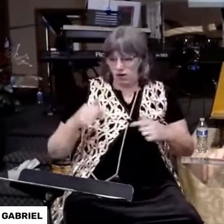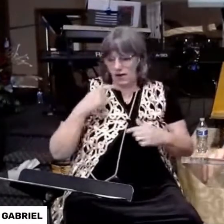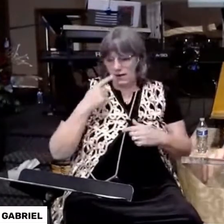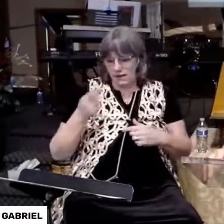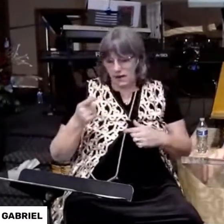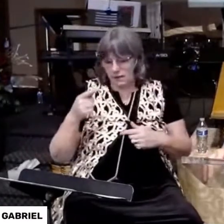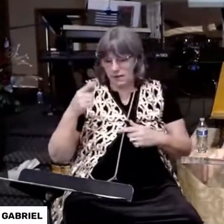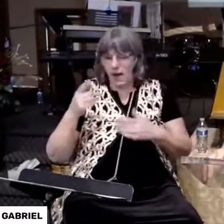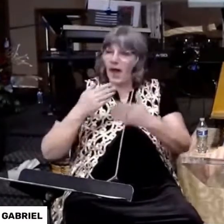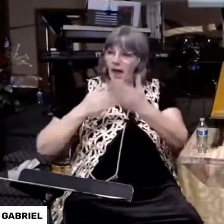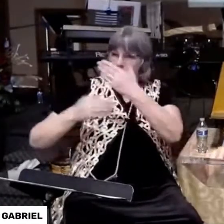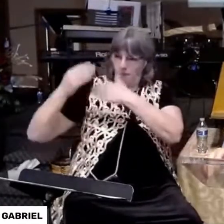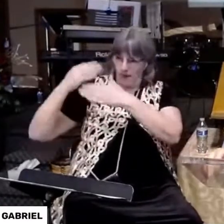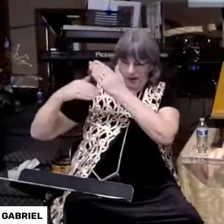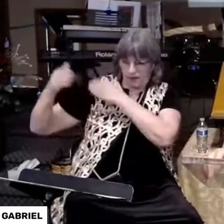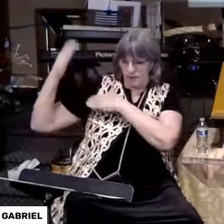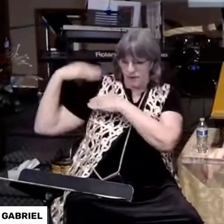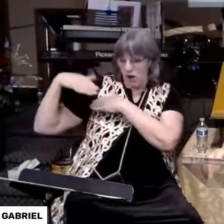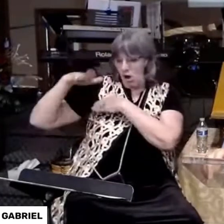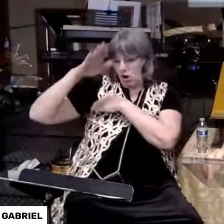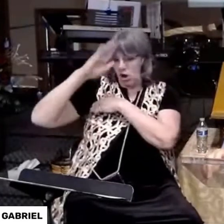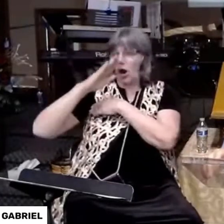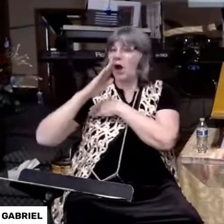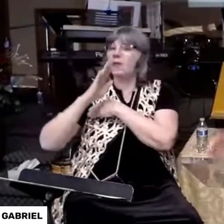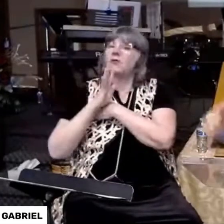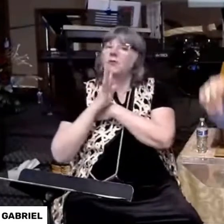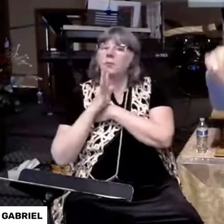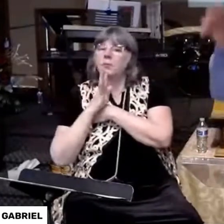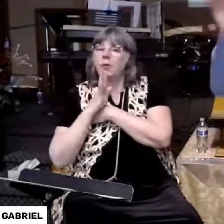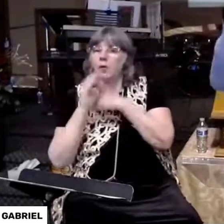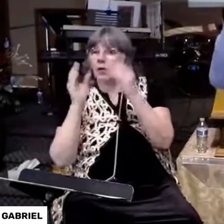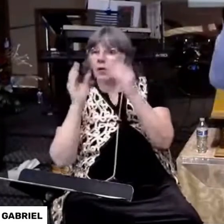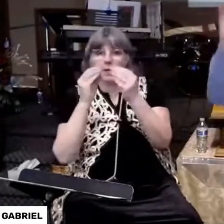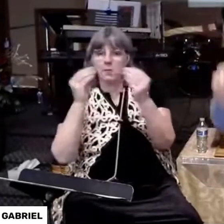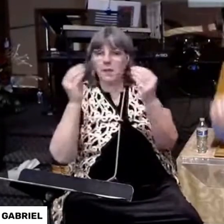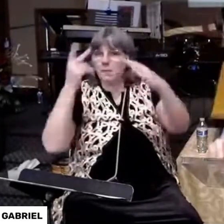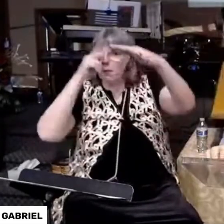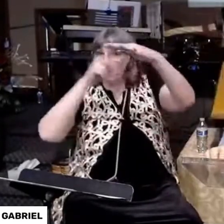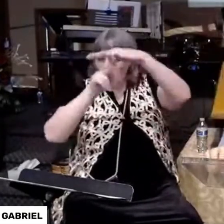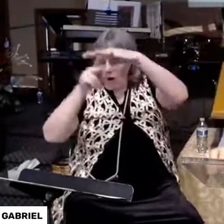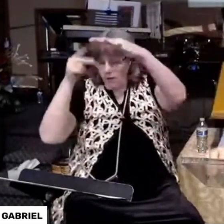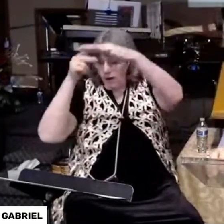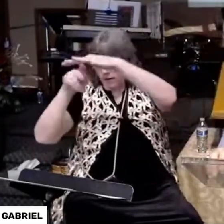before we read a section for the bread during Torah service, where it says, in days gone by,